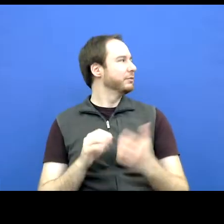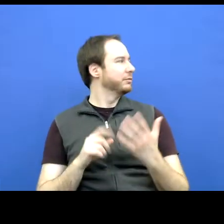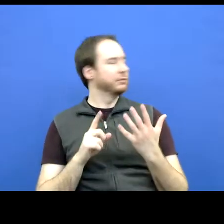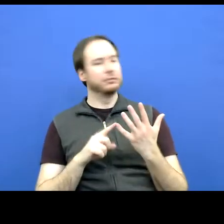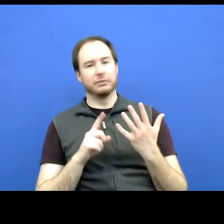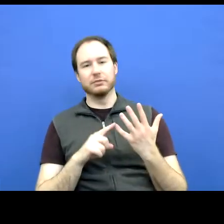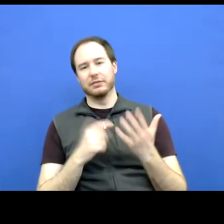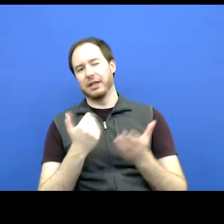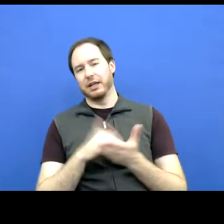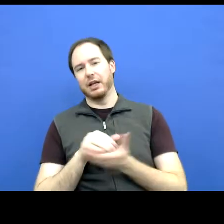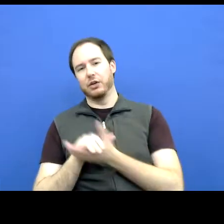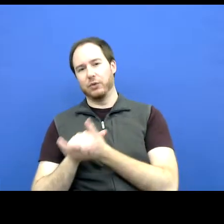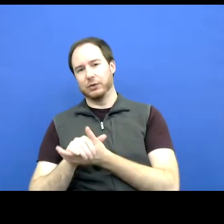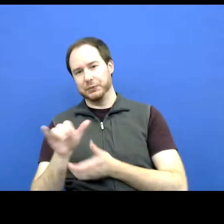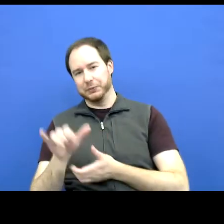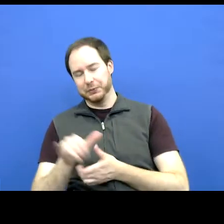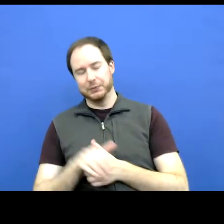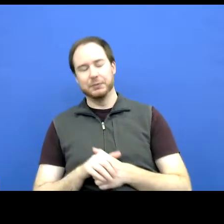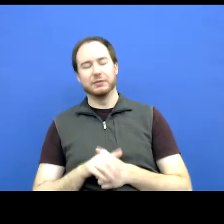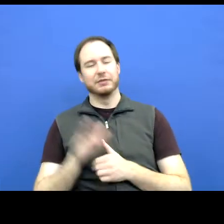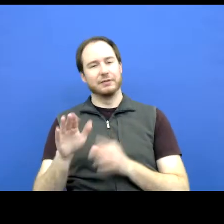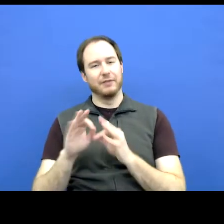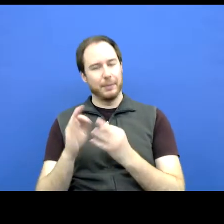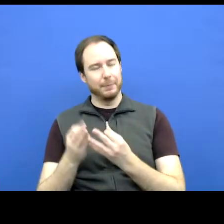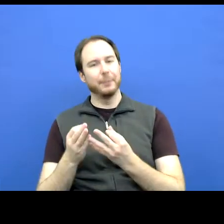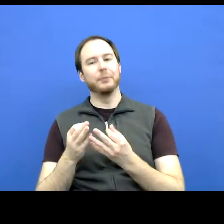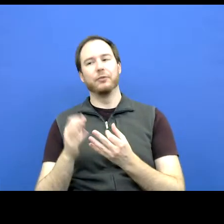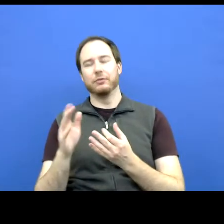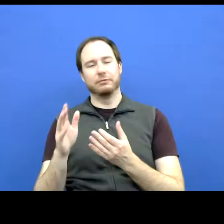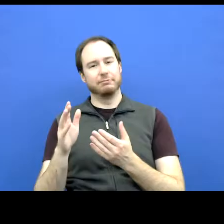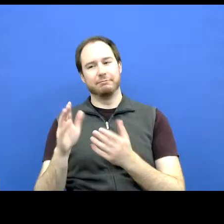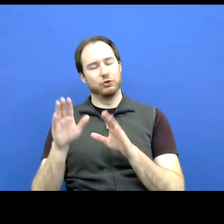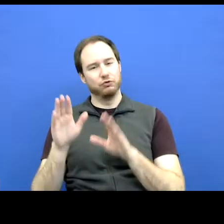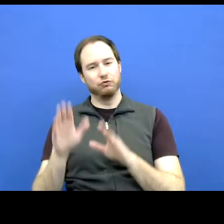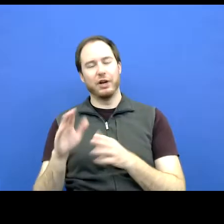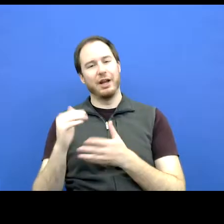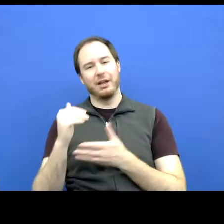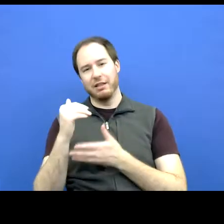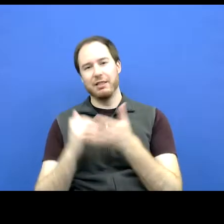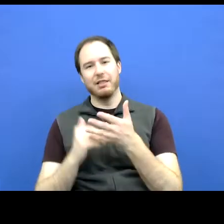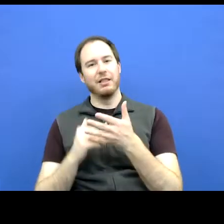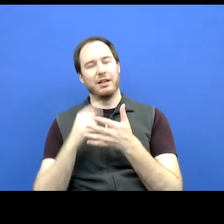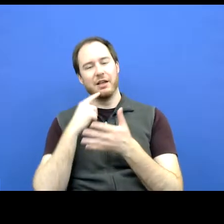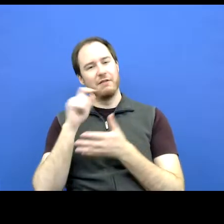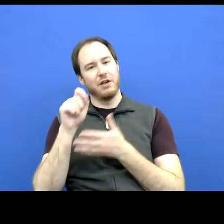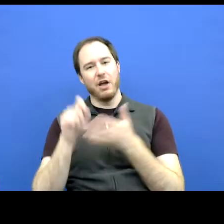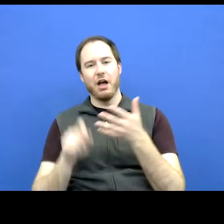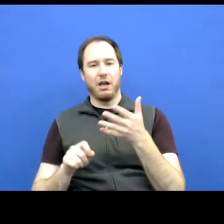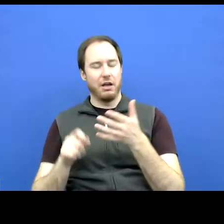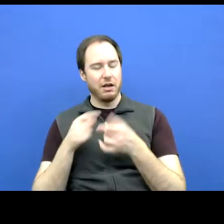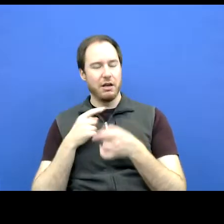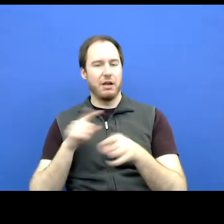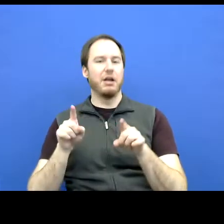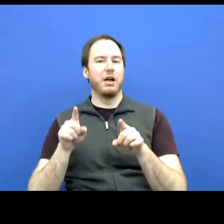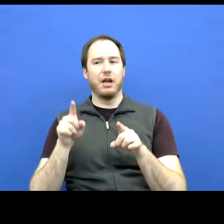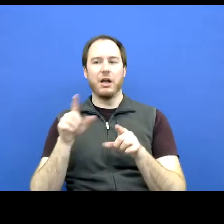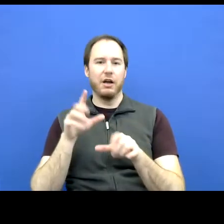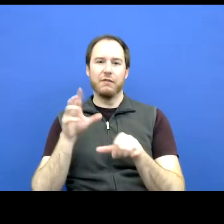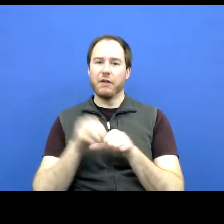to congratulations to Ryan also and his family, and for a great list of accomplishments and this great award being an Eagle